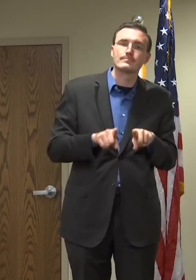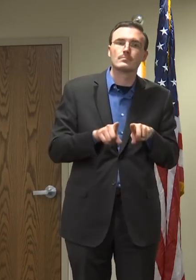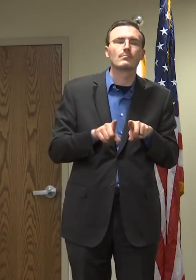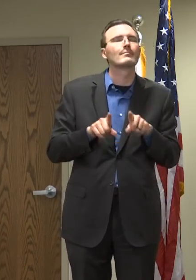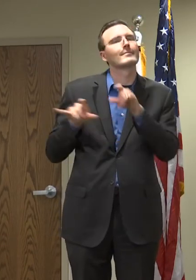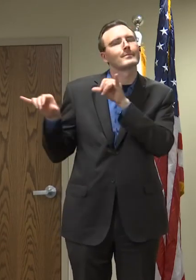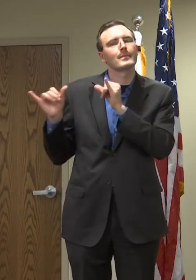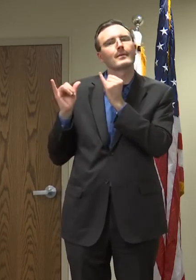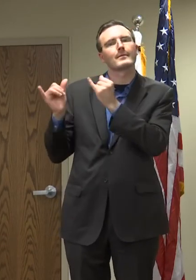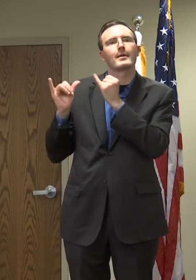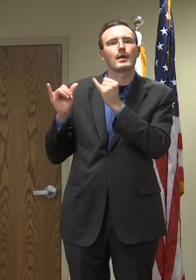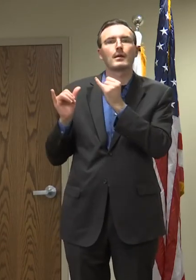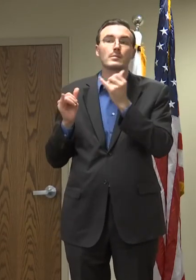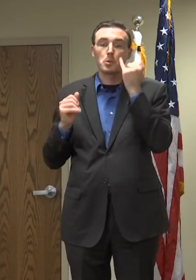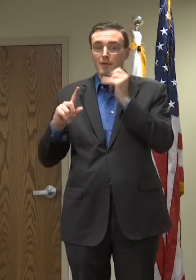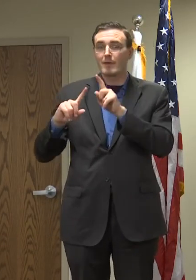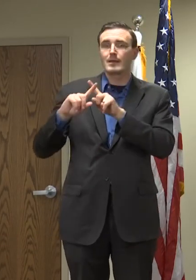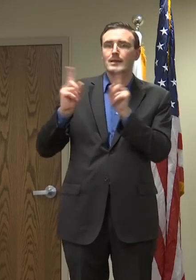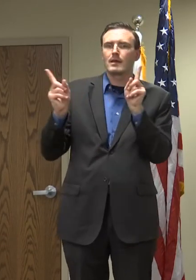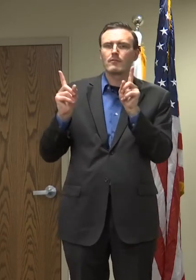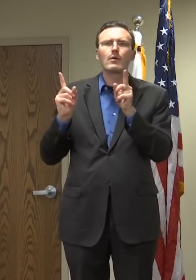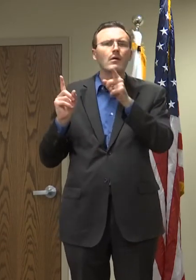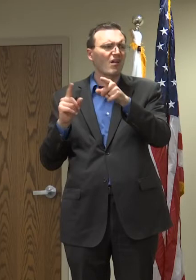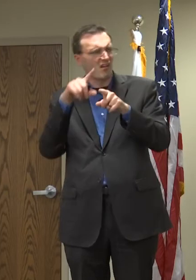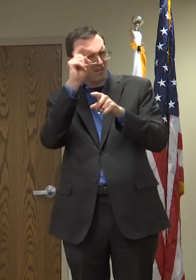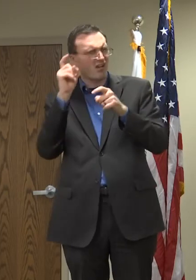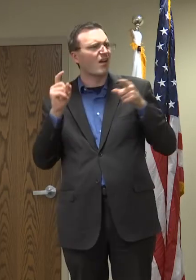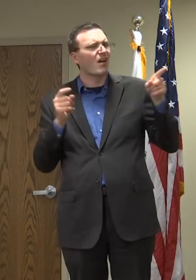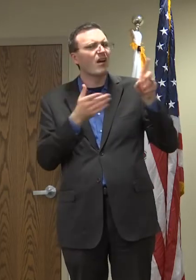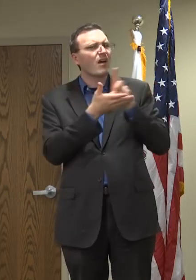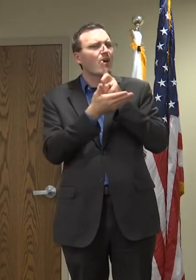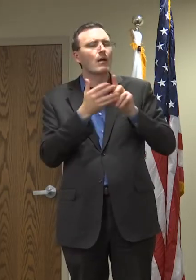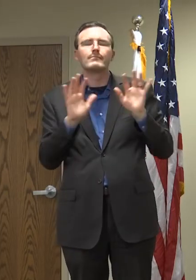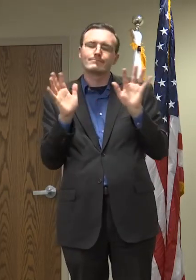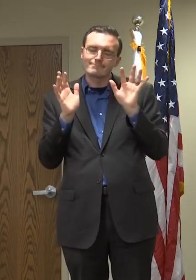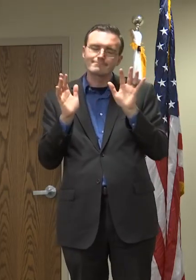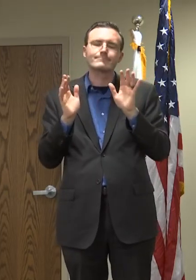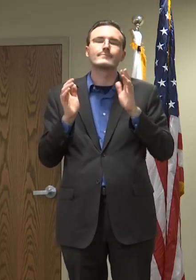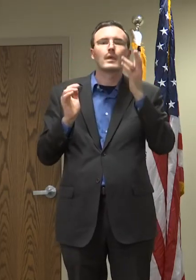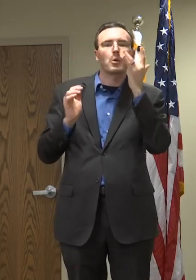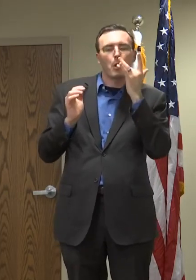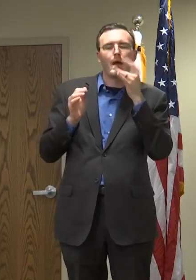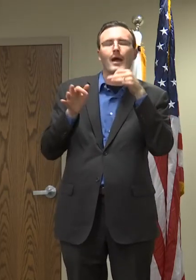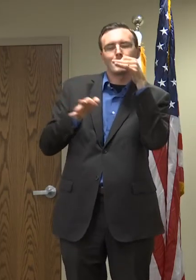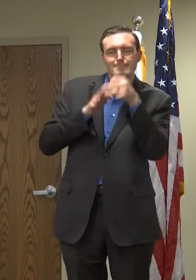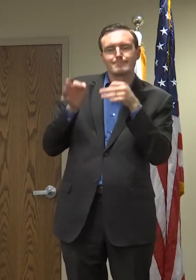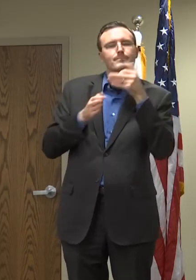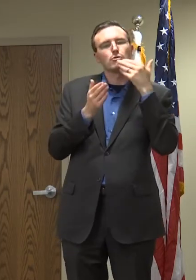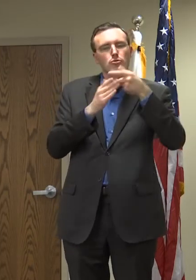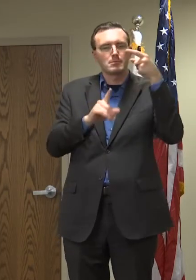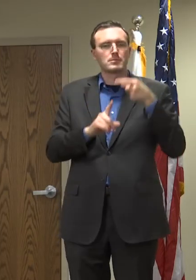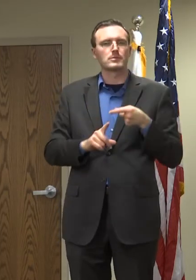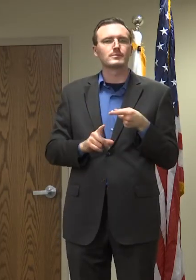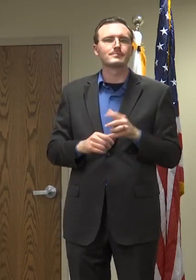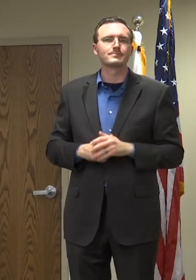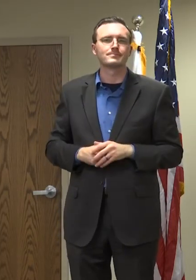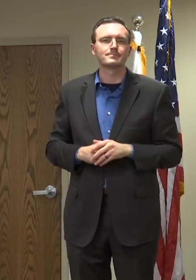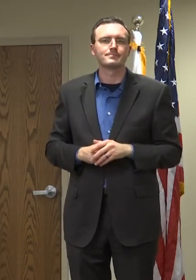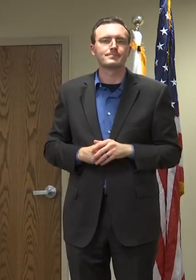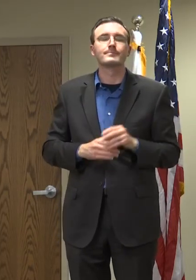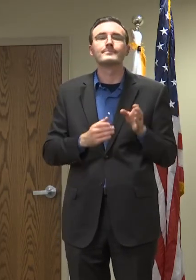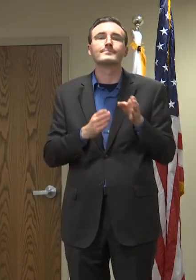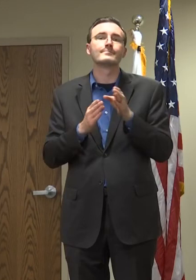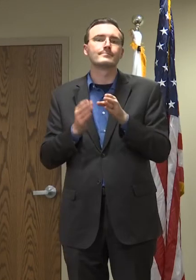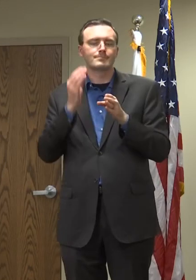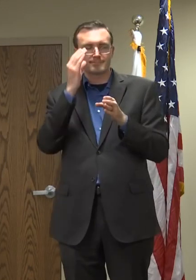that are being applied. So with businesses, going back to that, how many warnings has the health department